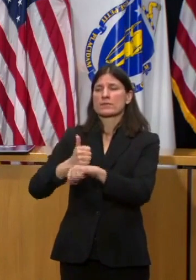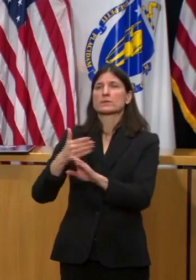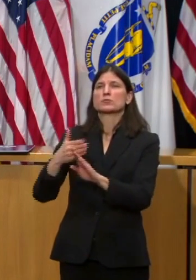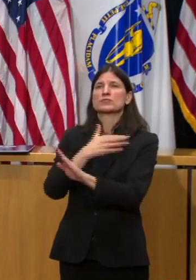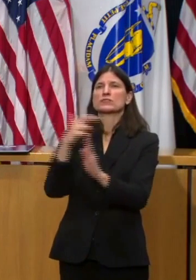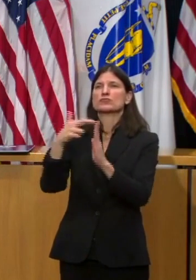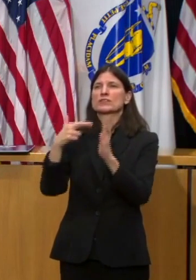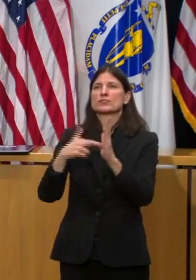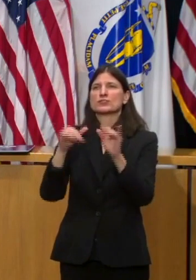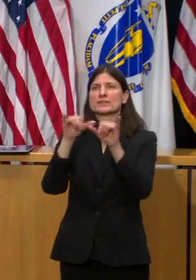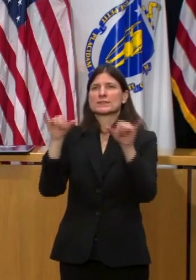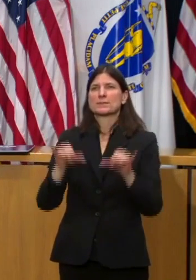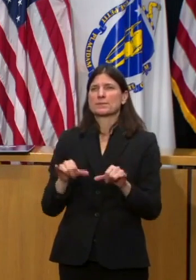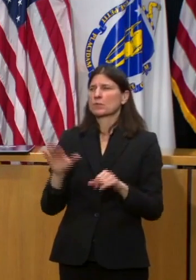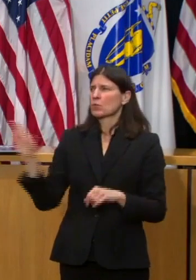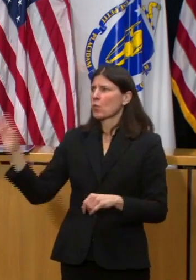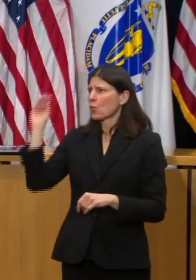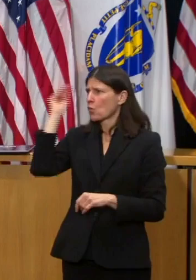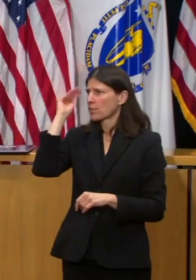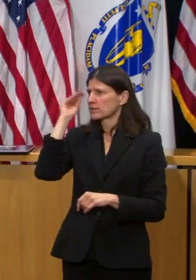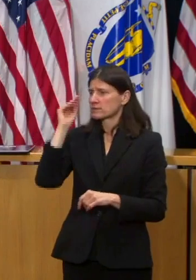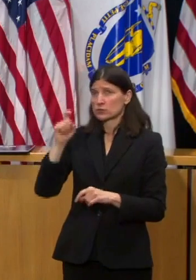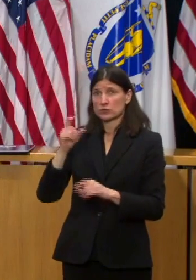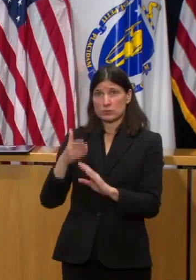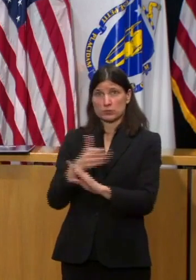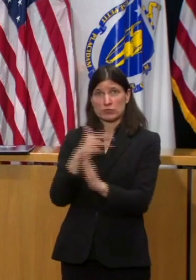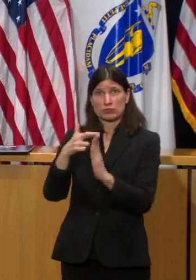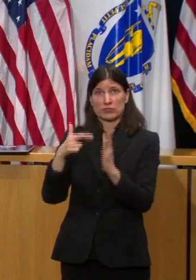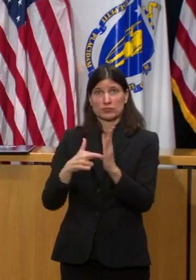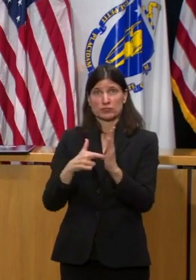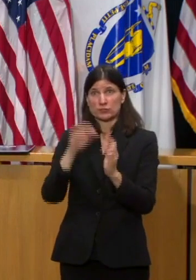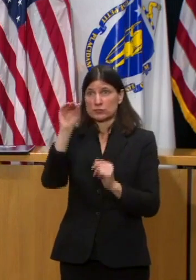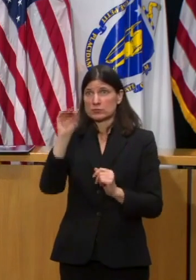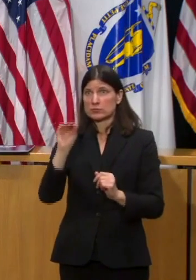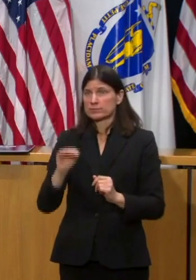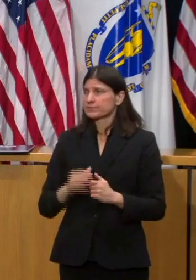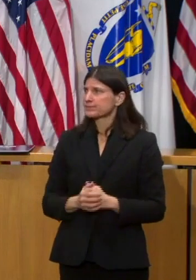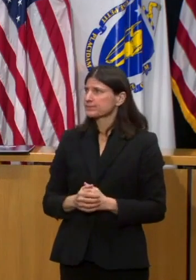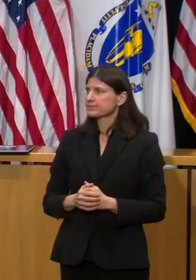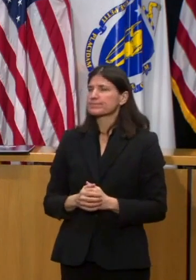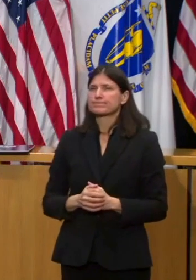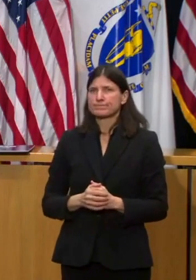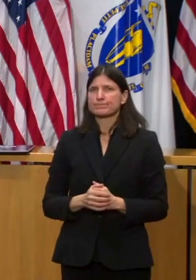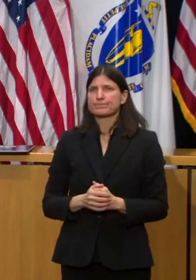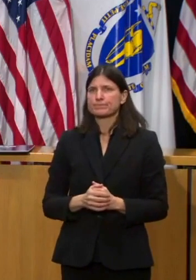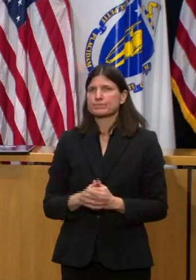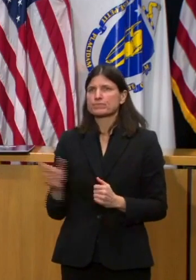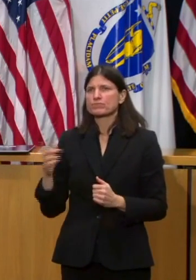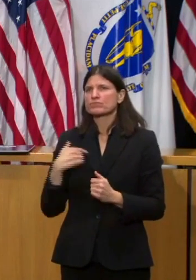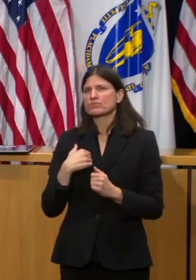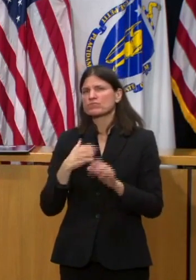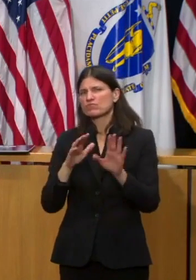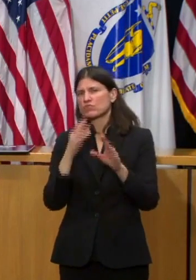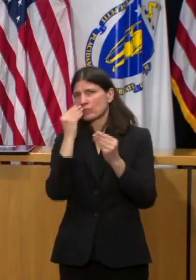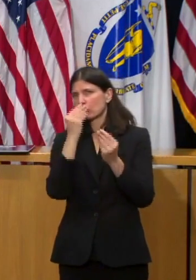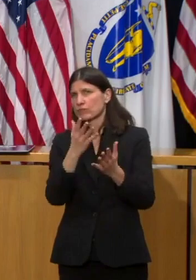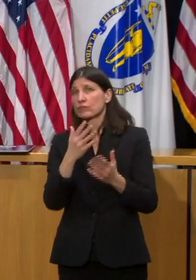Yeah. The hard part, first of all, we're looking at it and we're talking to folks in other states.